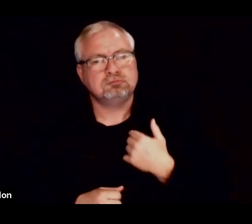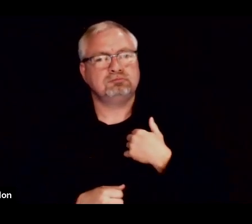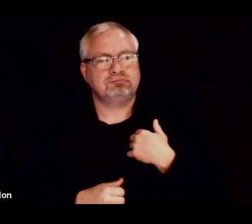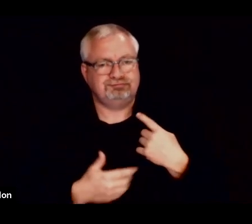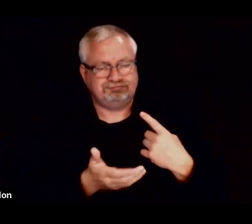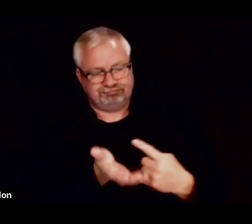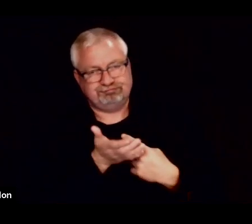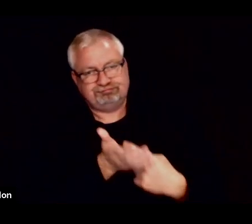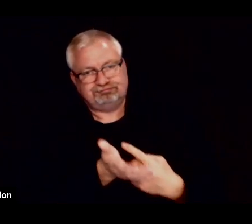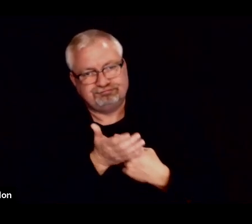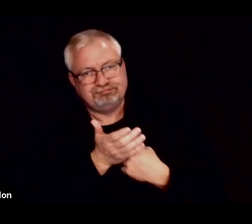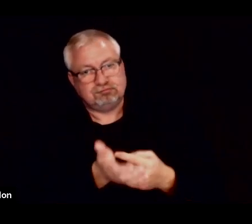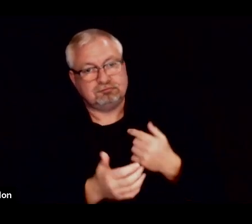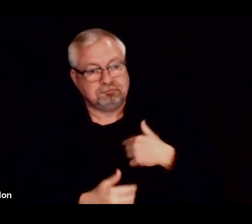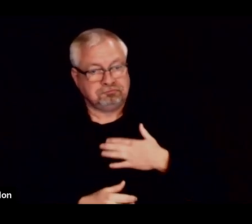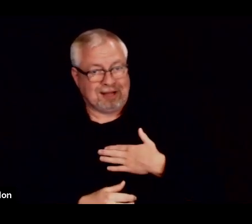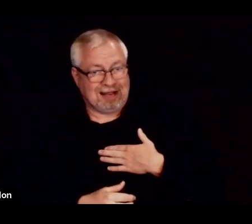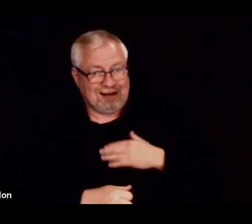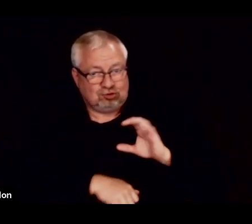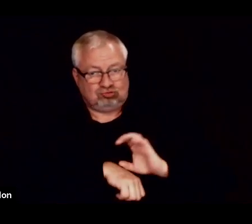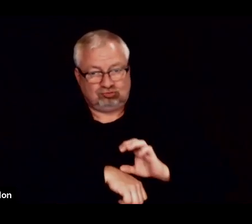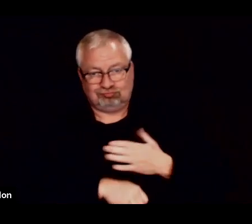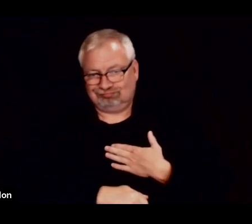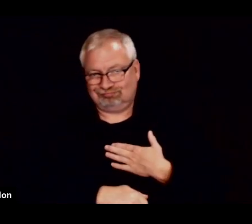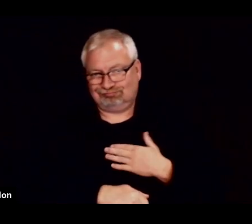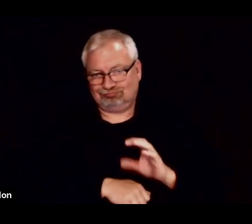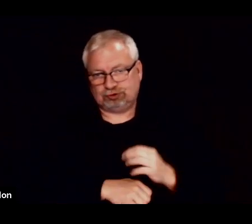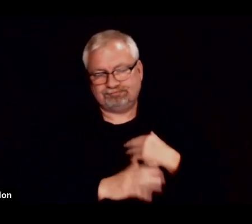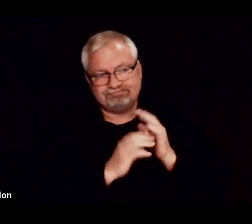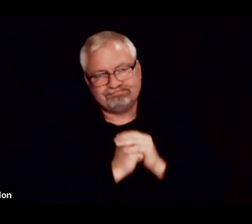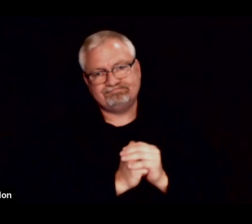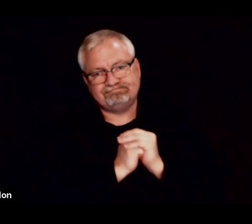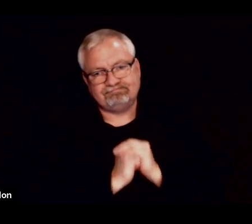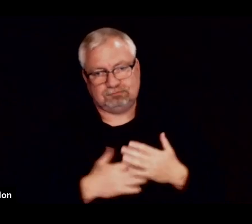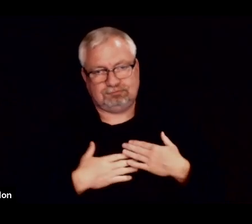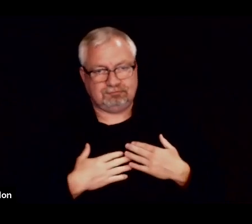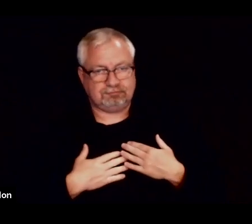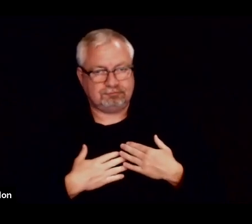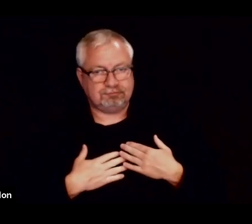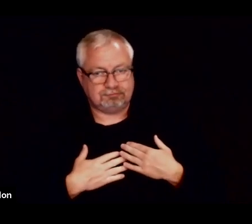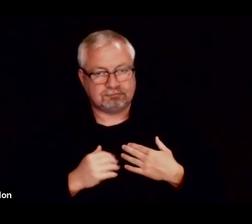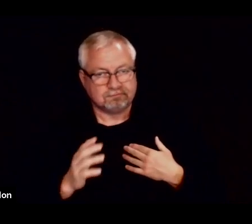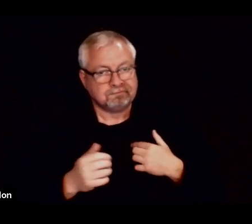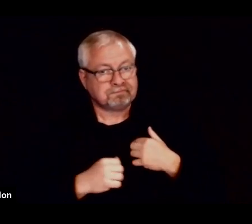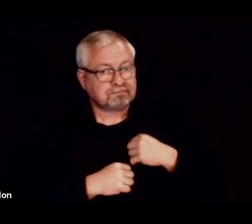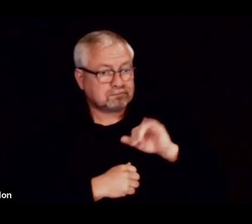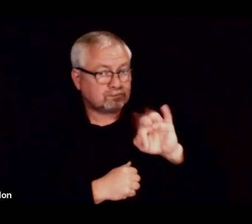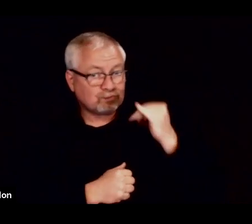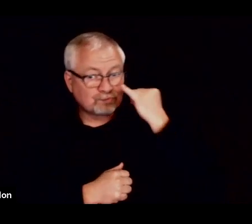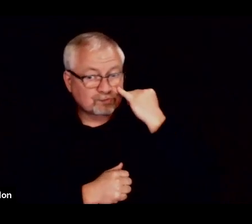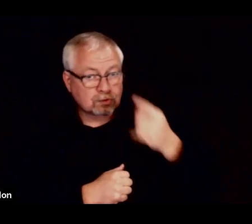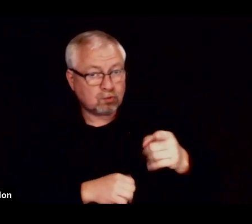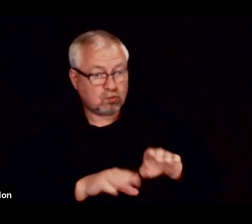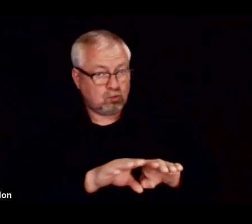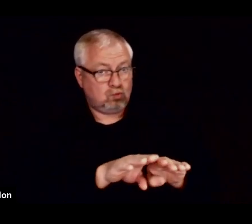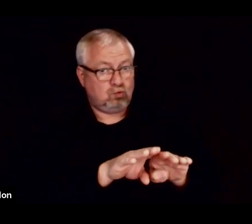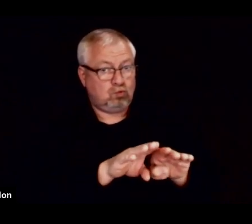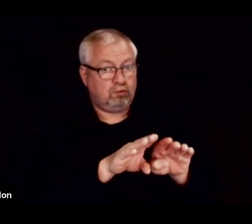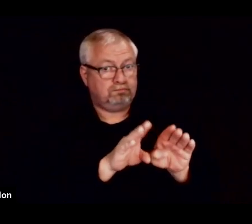I worship is the concern that even if they could open up, their concern is for